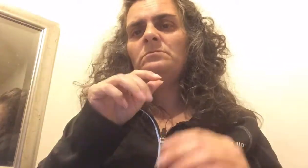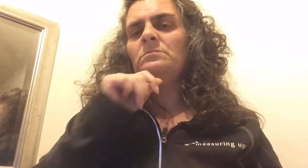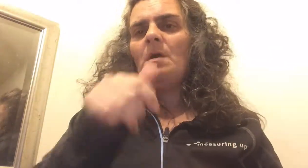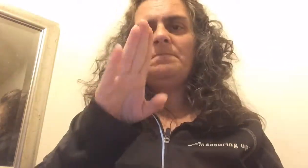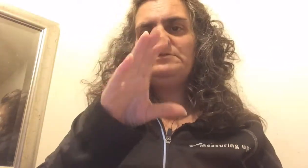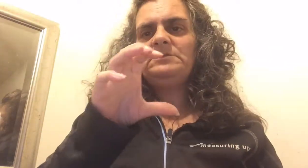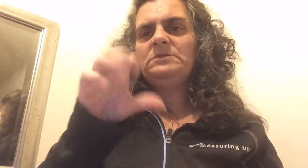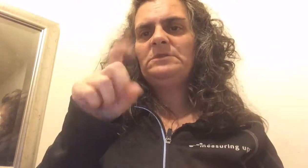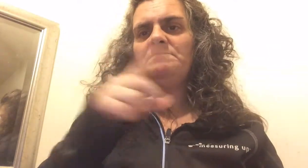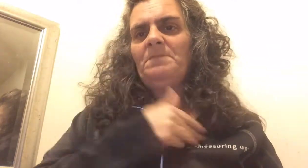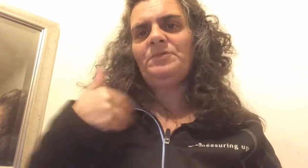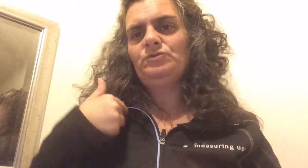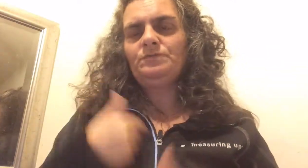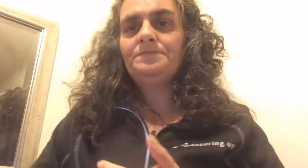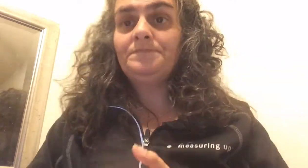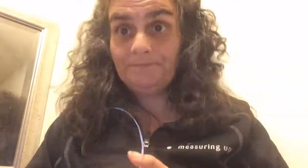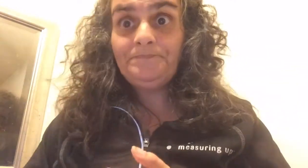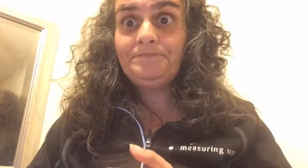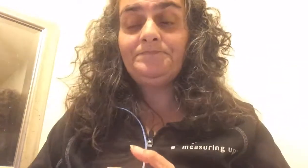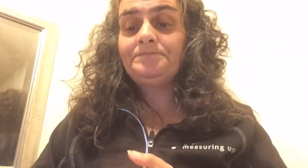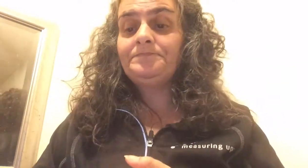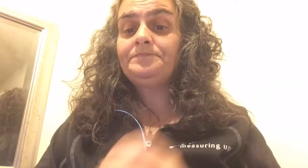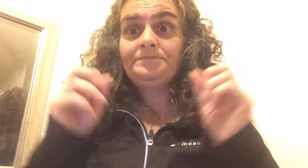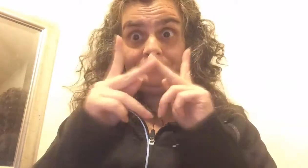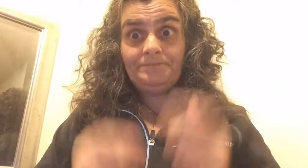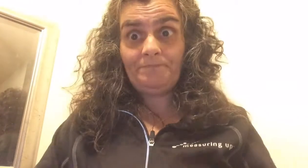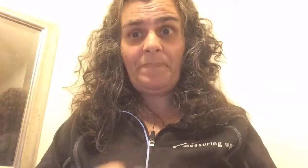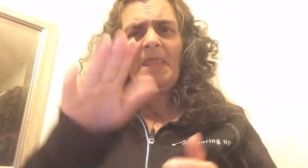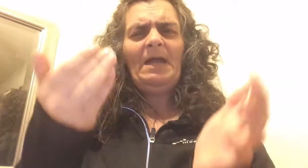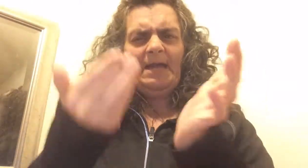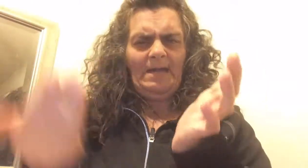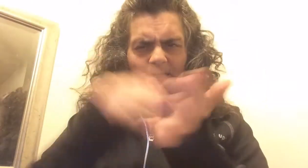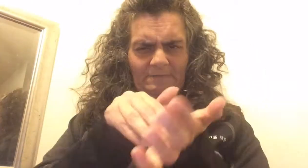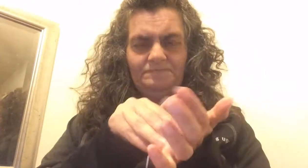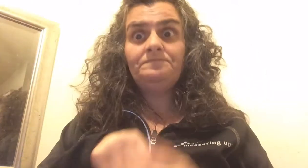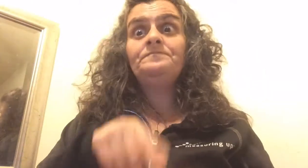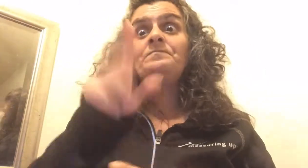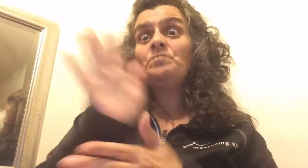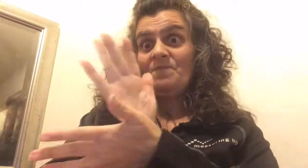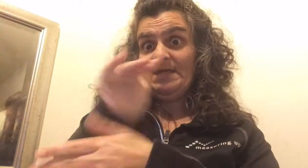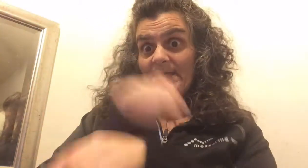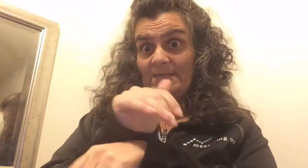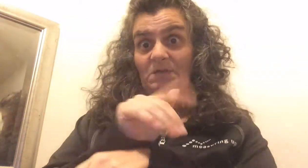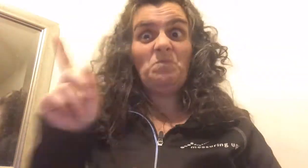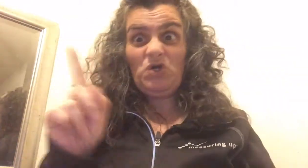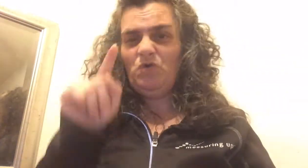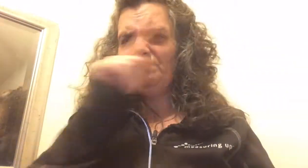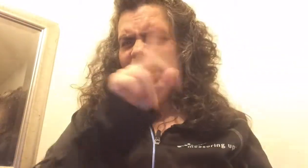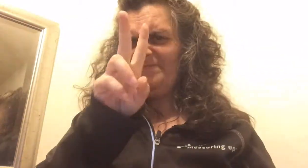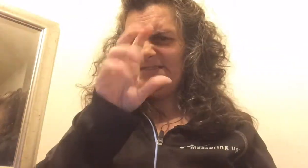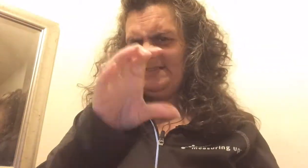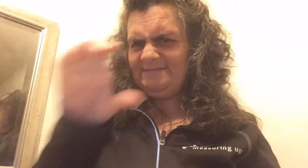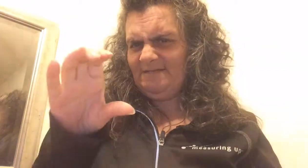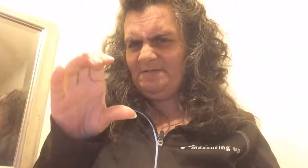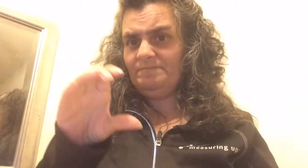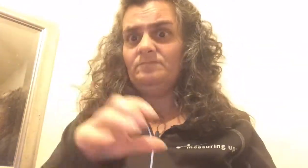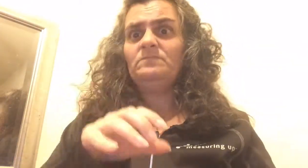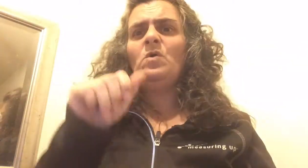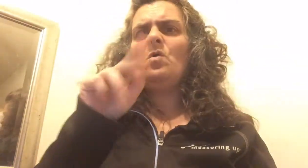scalp and shit. You know, they sound like they were the chop-chop. They were the chop-chop. You know what I'm saying? So, anyway, you never want to start off over here. You never want to start off over here. You always